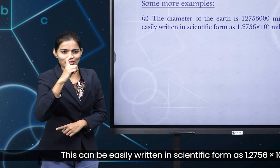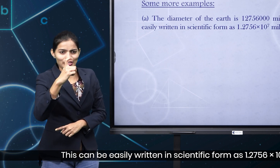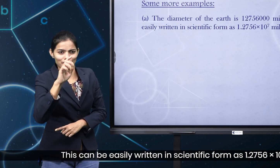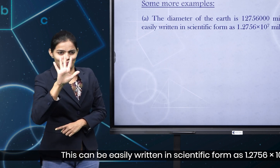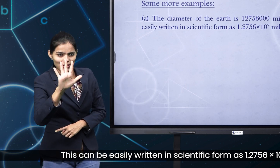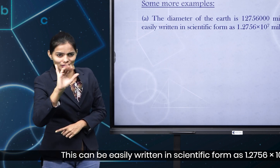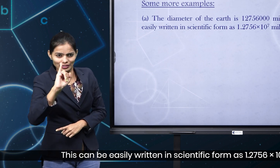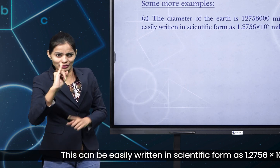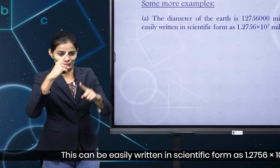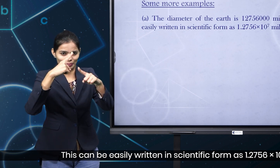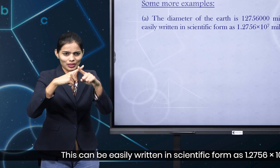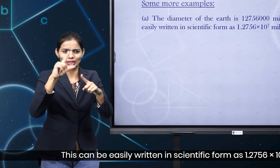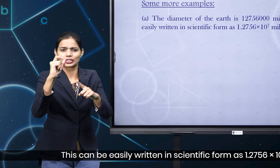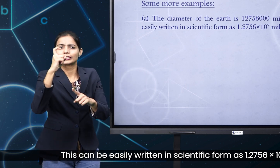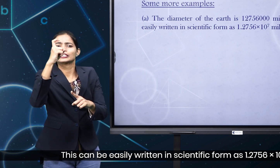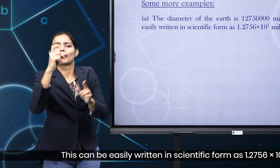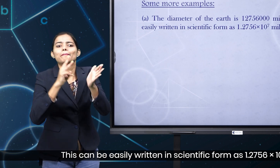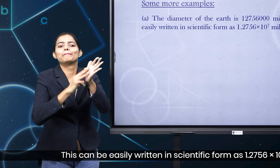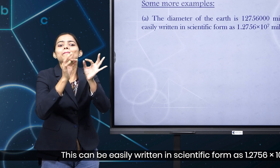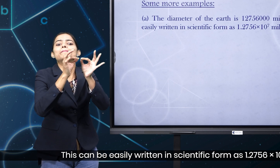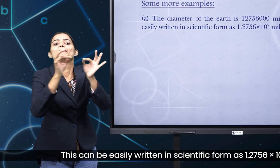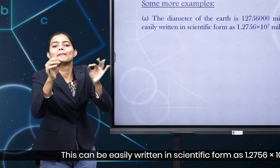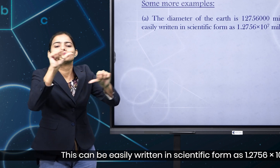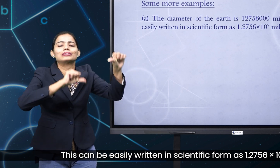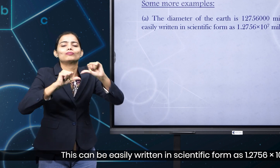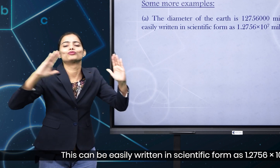1.2756 into 10 power 7 miles.